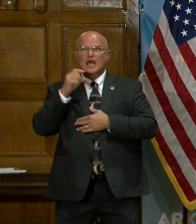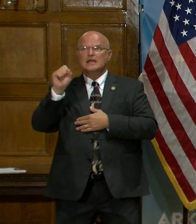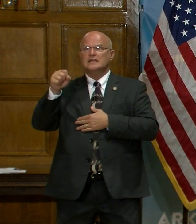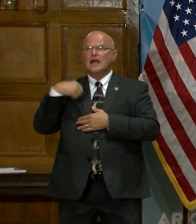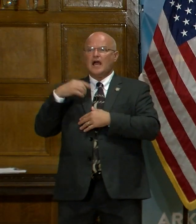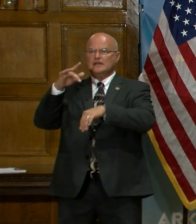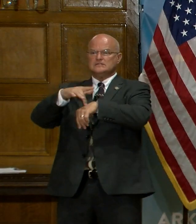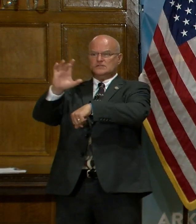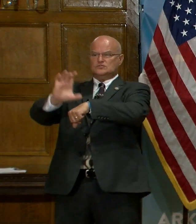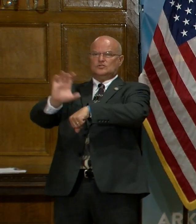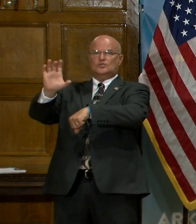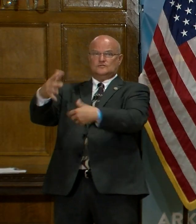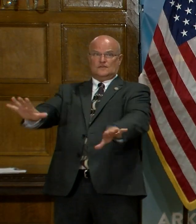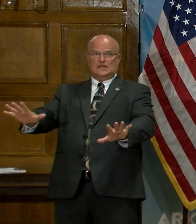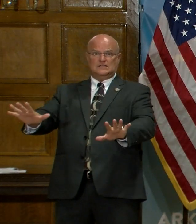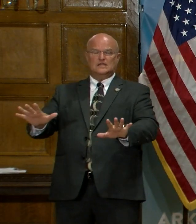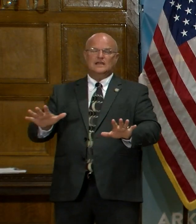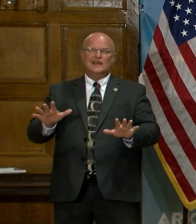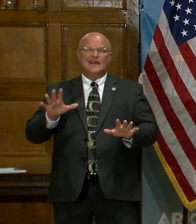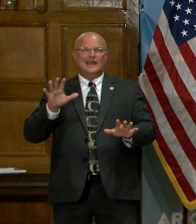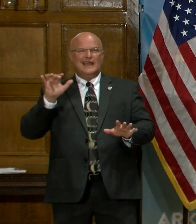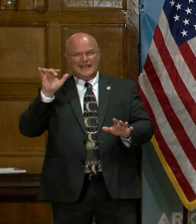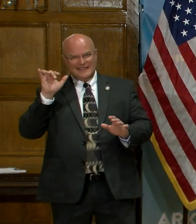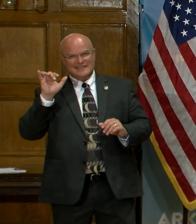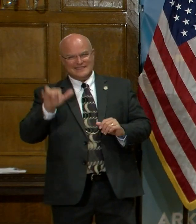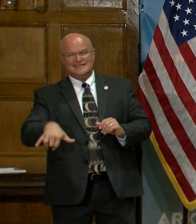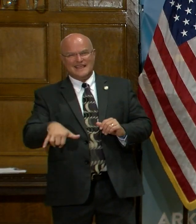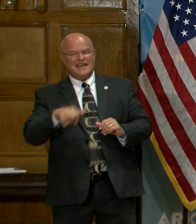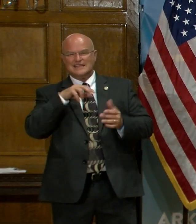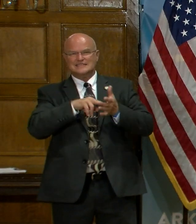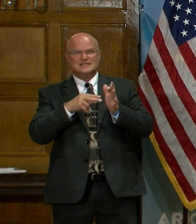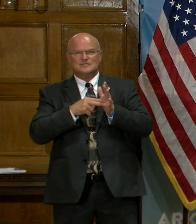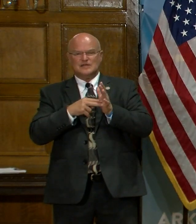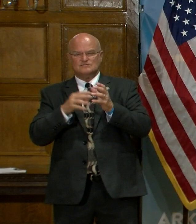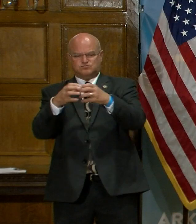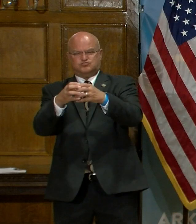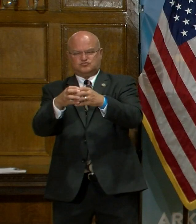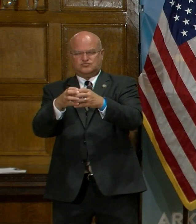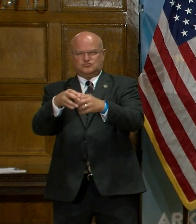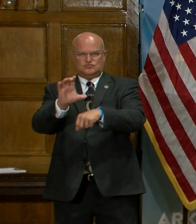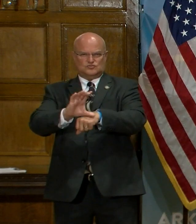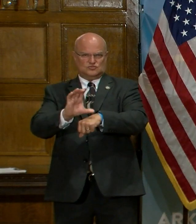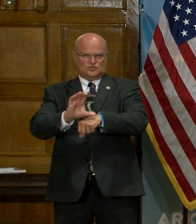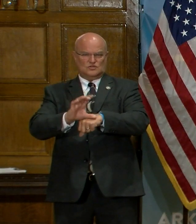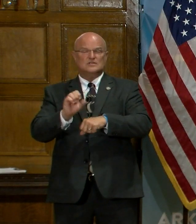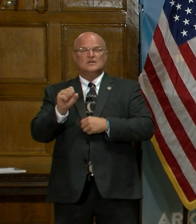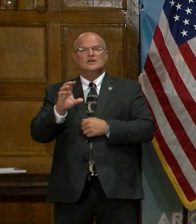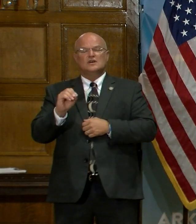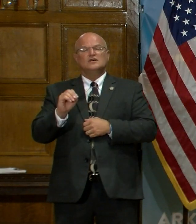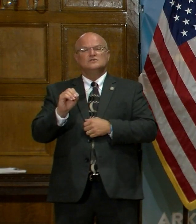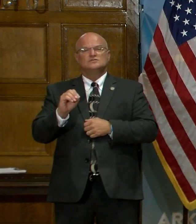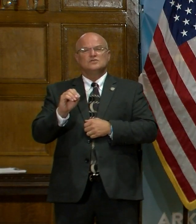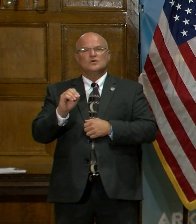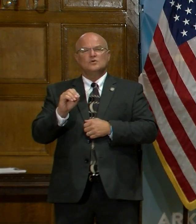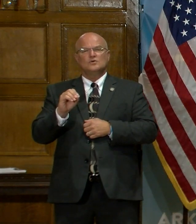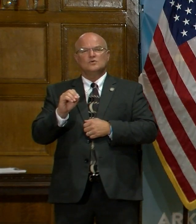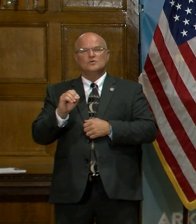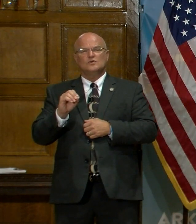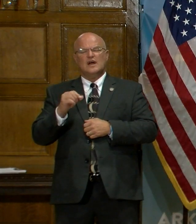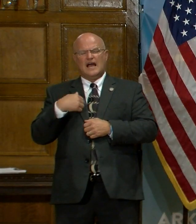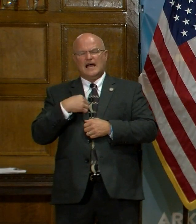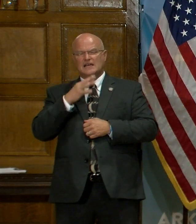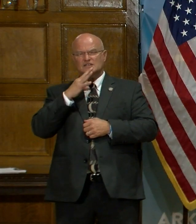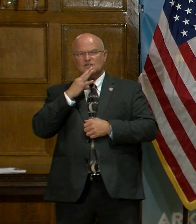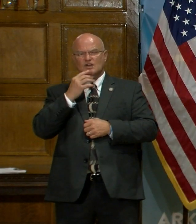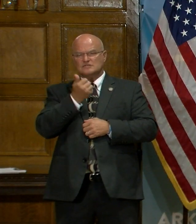yes, I've been to church, and that doesn't mean there's a cluster there. And so you know,